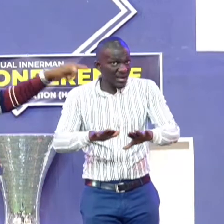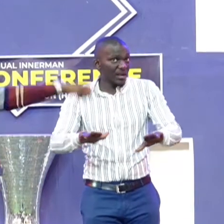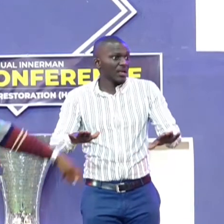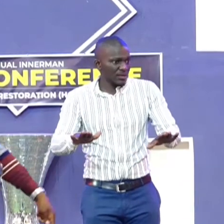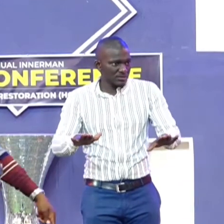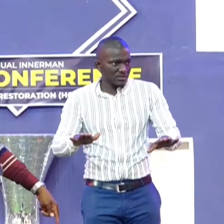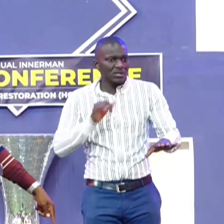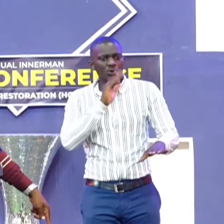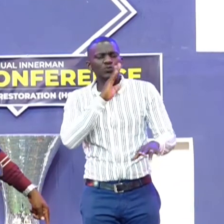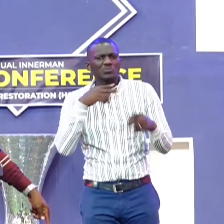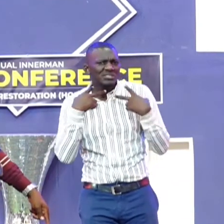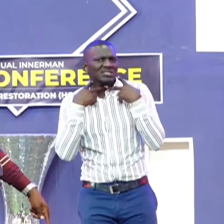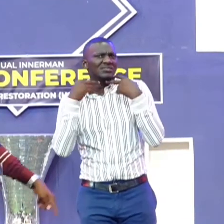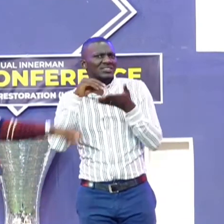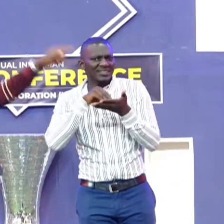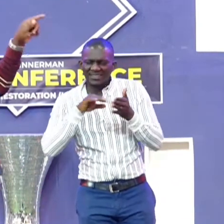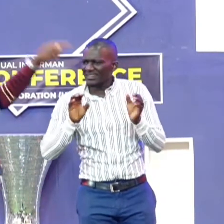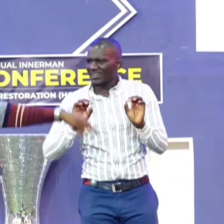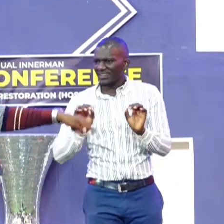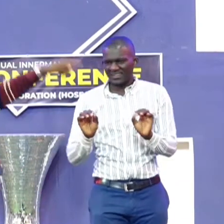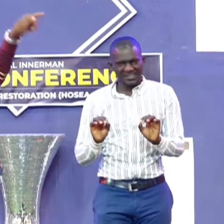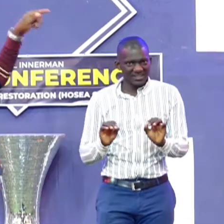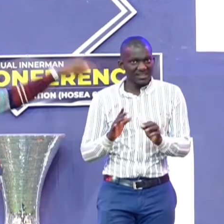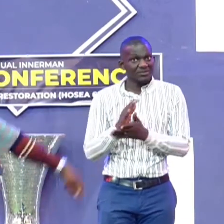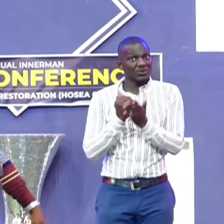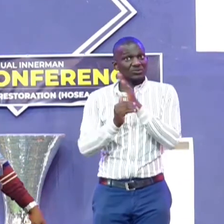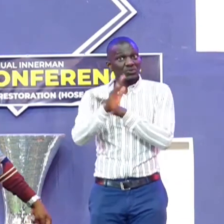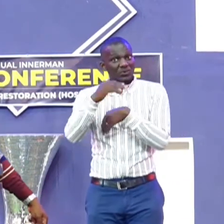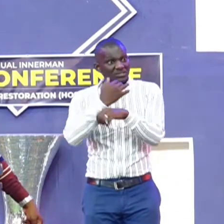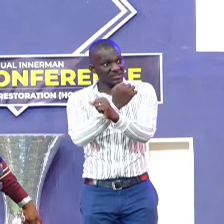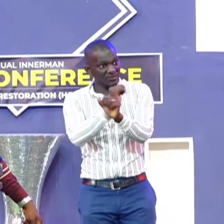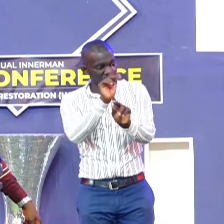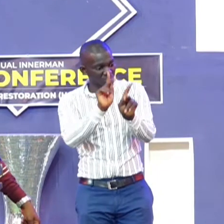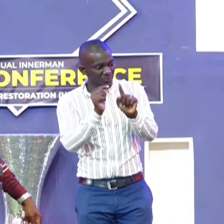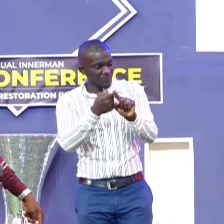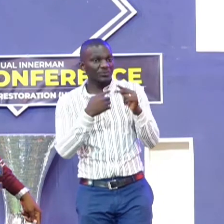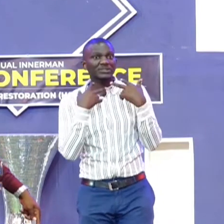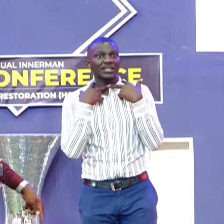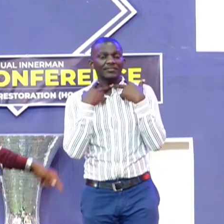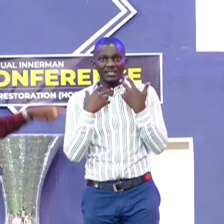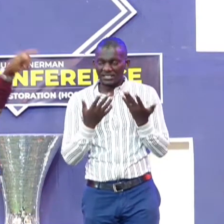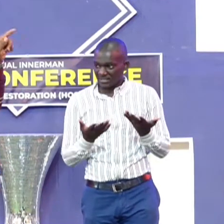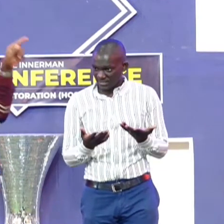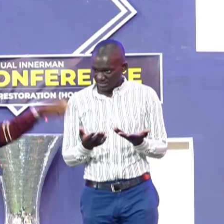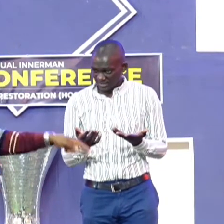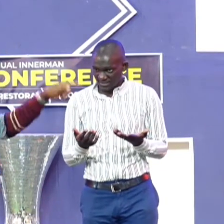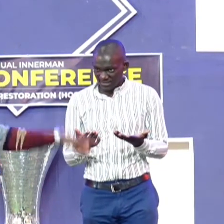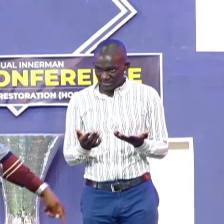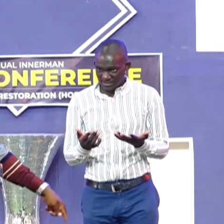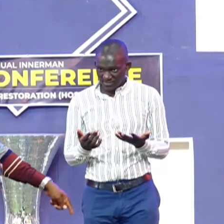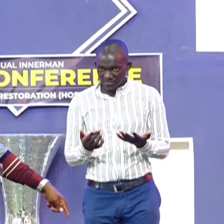When they were not going to be slaves, because the Lord redeemed them from